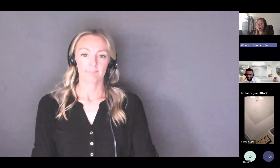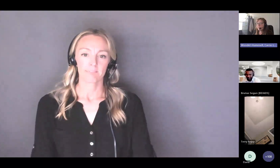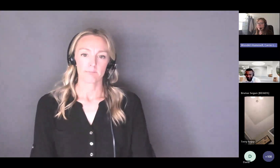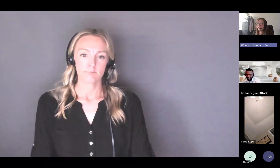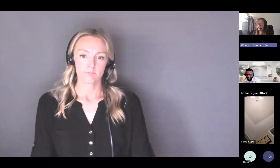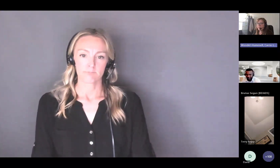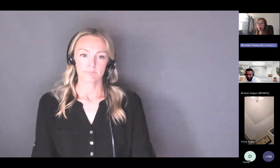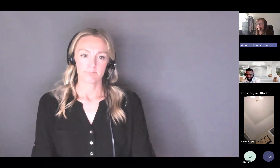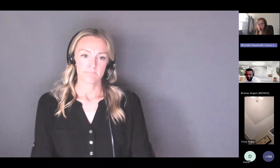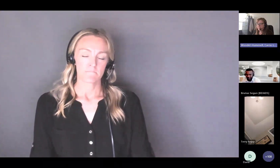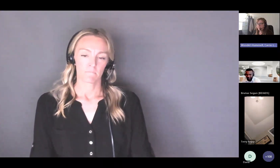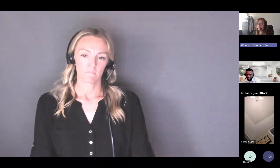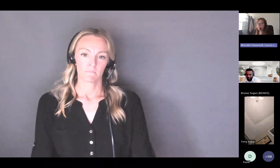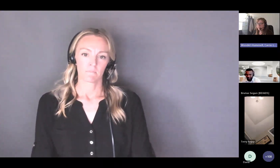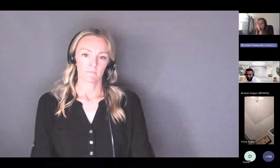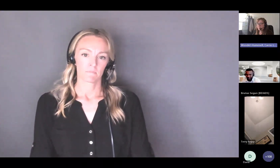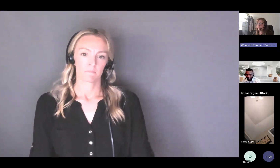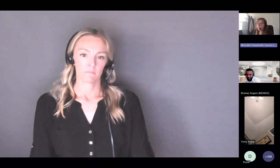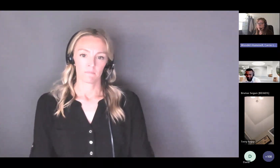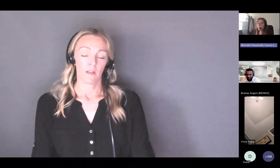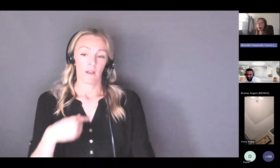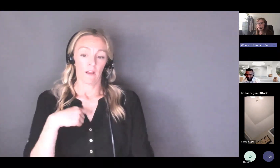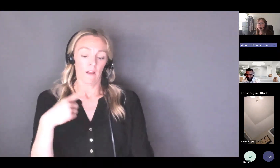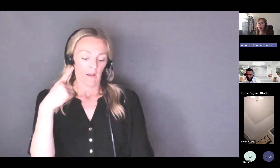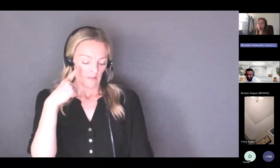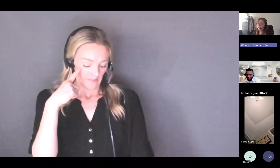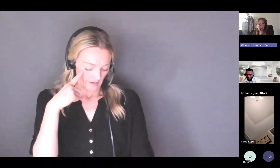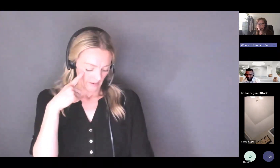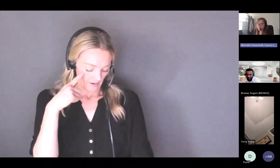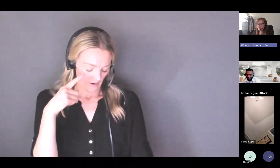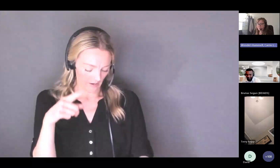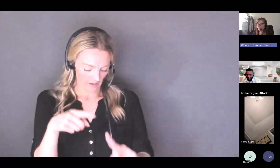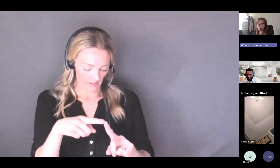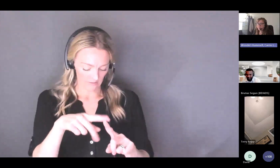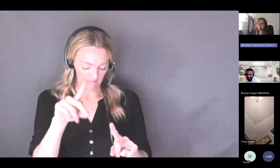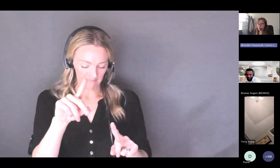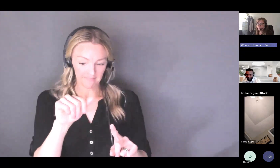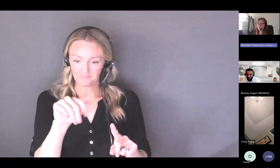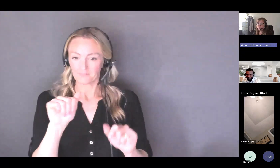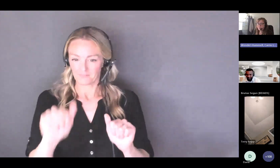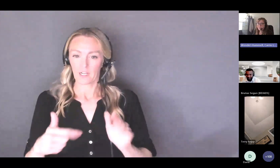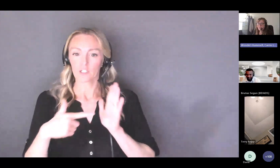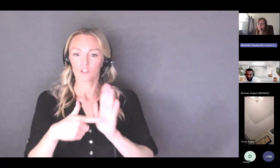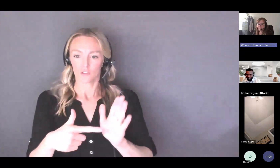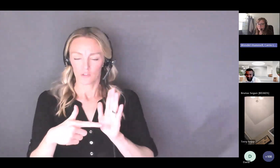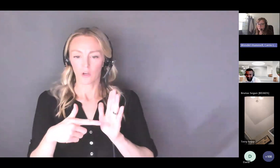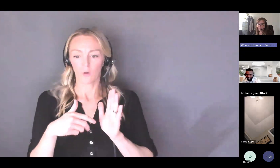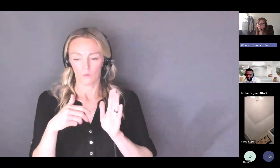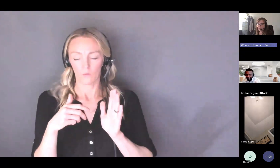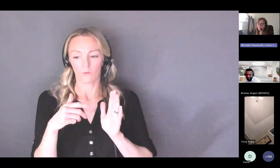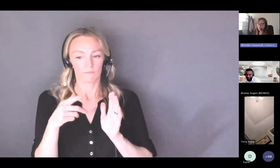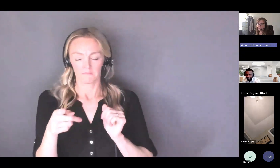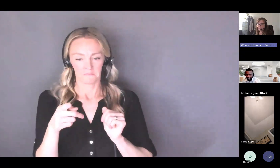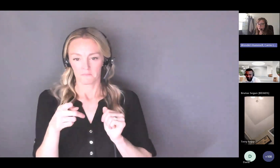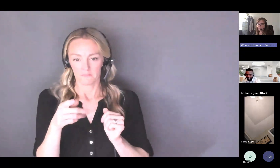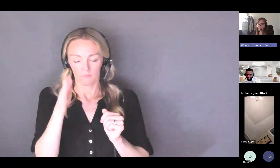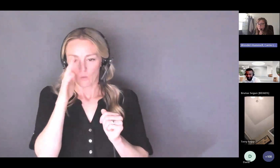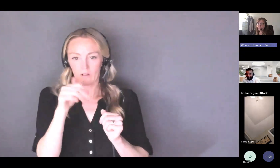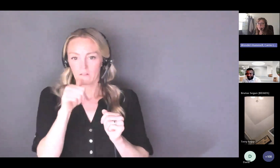You know, I think the data could tell us that there's a certain that if you are at this and this such a score, it is very unlikely that you would drop